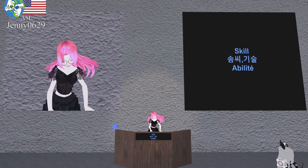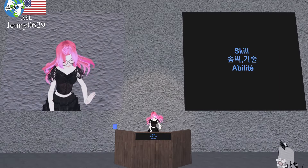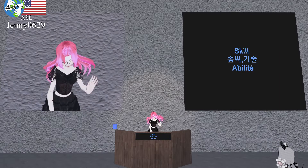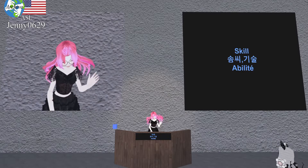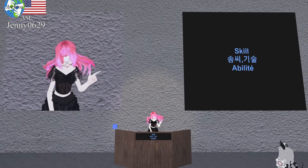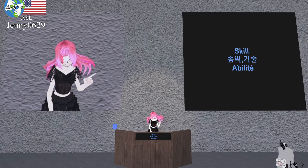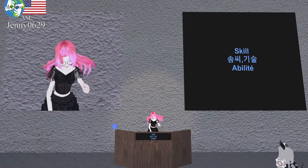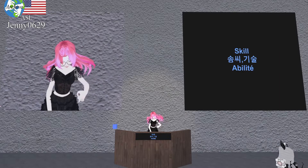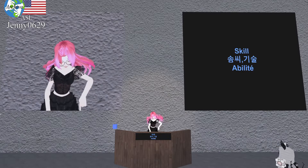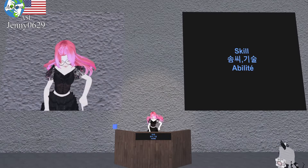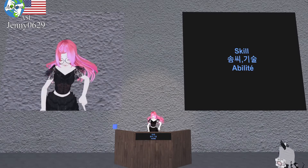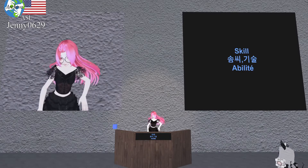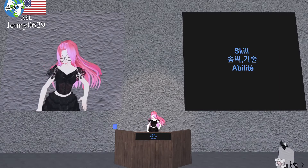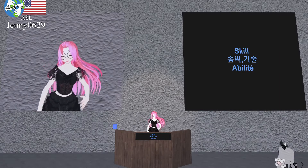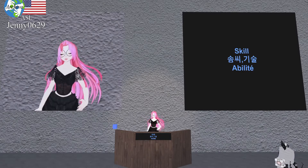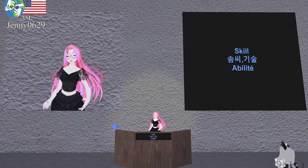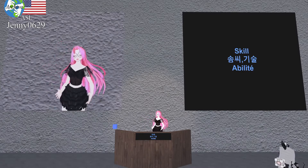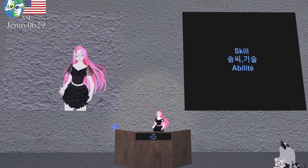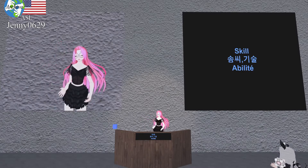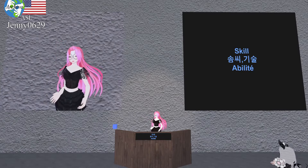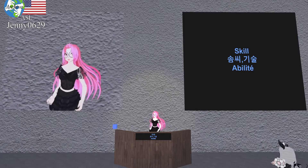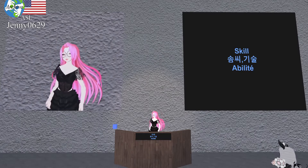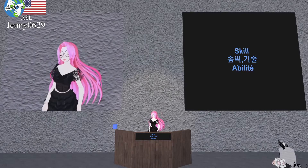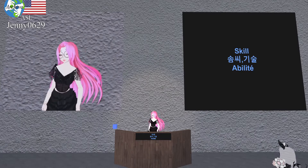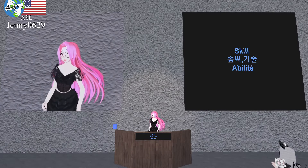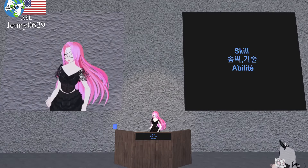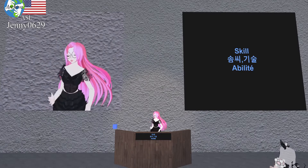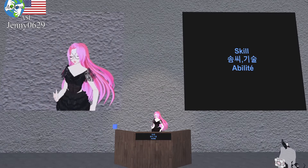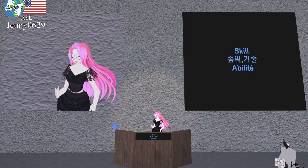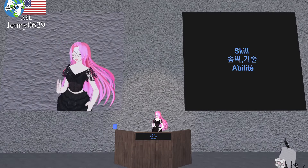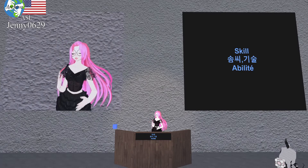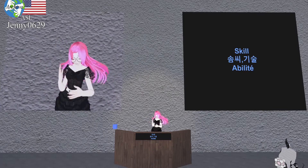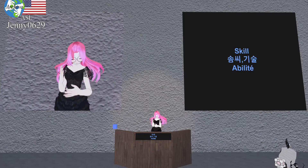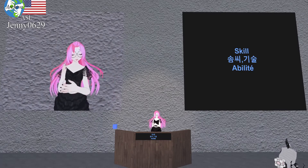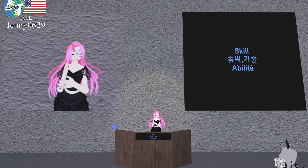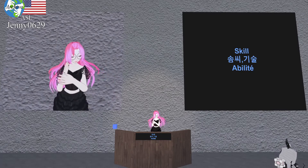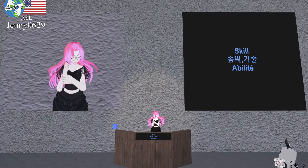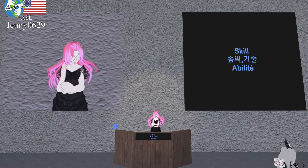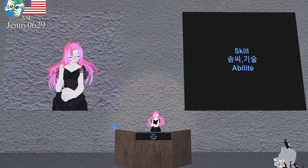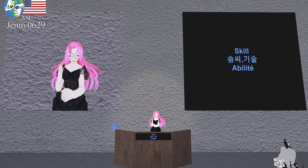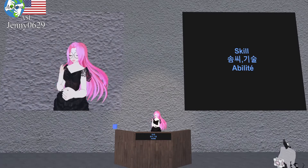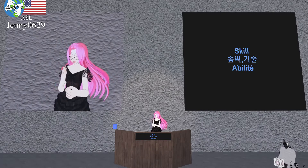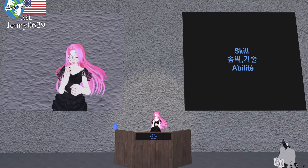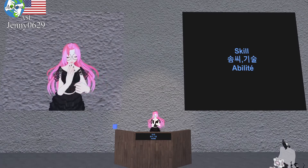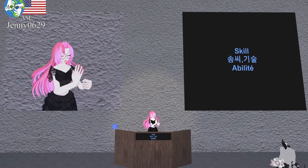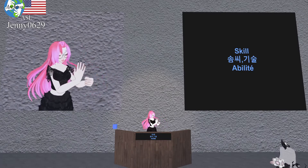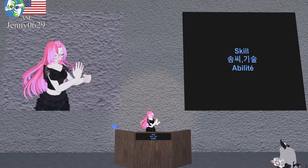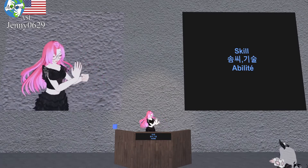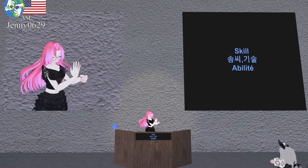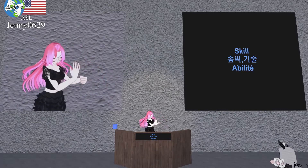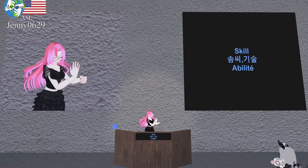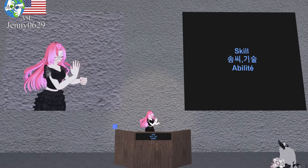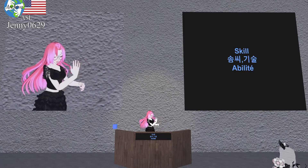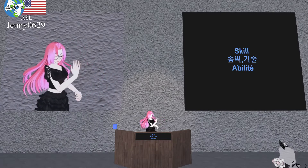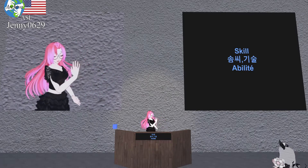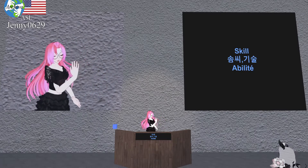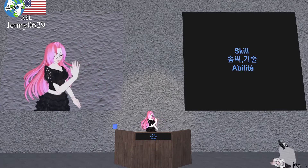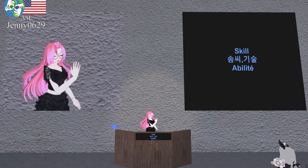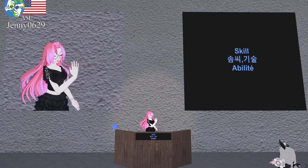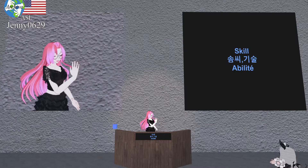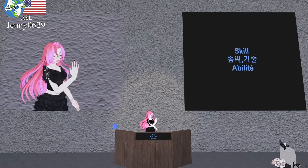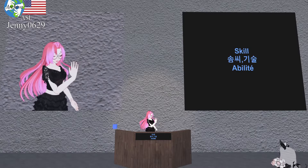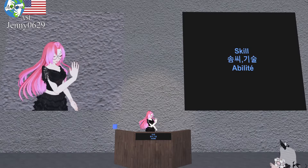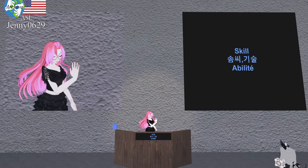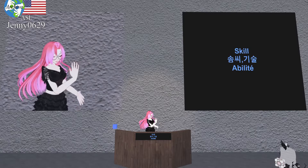I'm like ticking down the days till December. Okay. Yep. Skill. I saw Shaw do that. So you're going to have